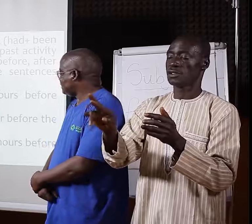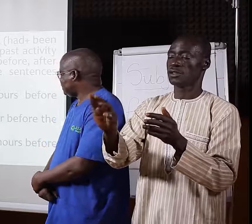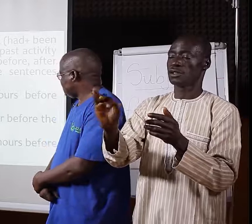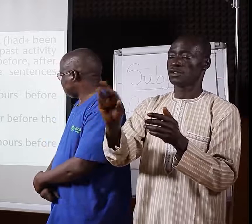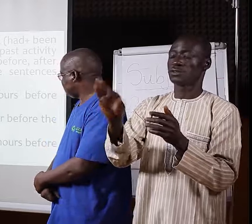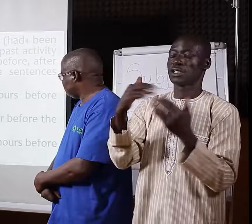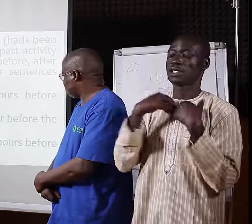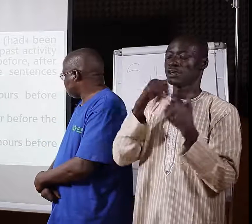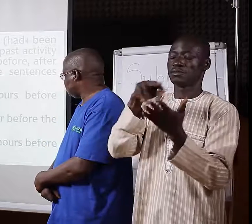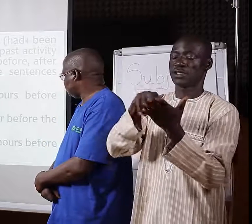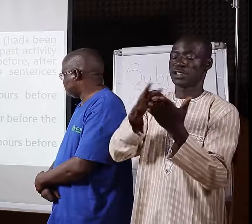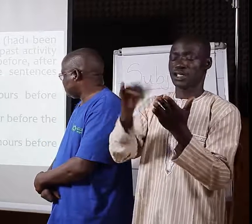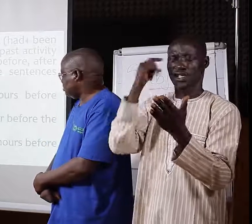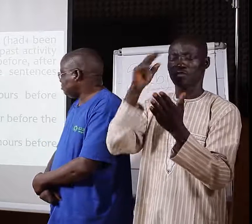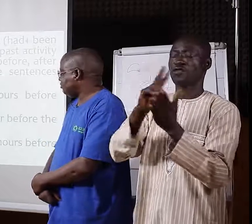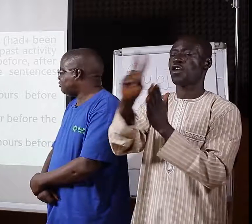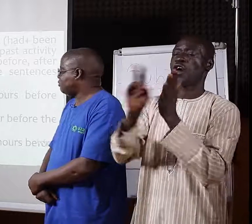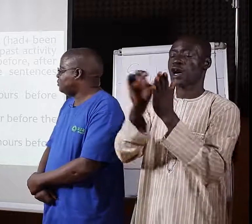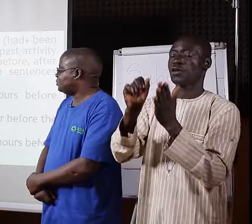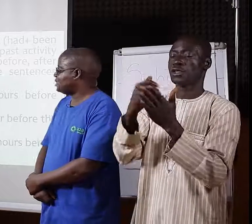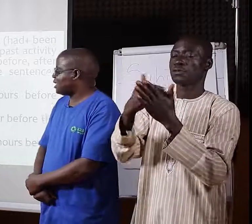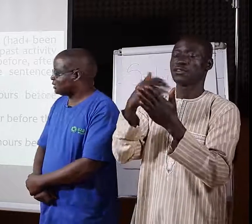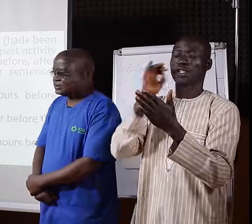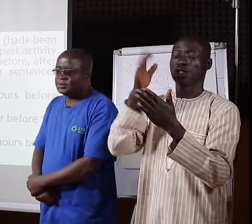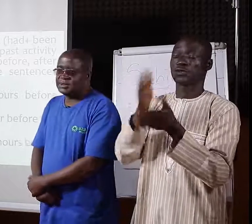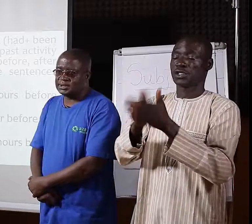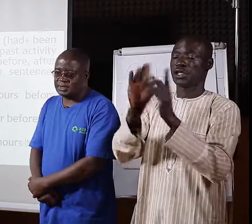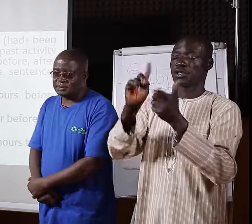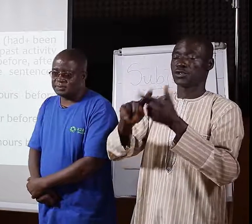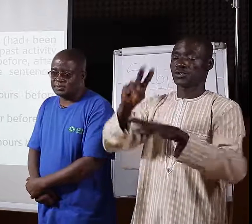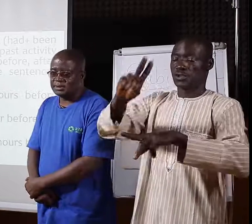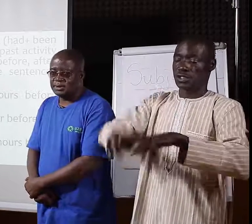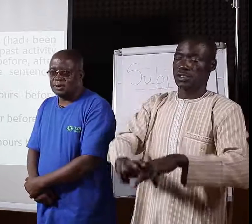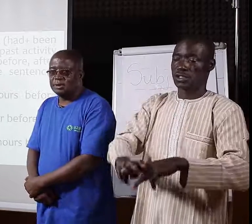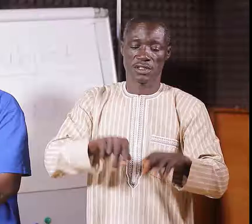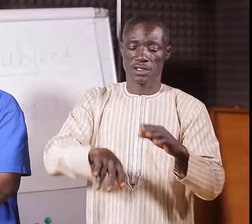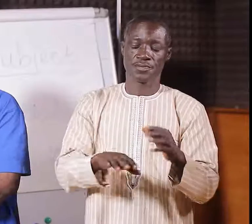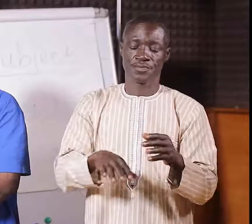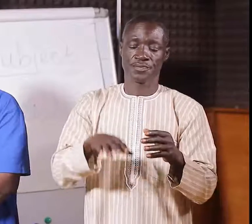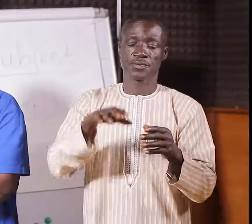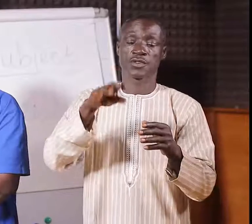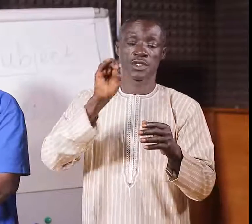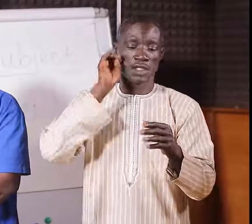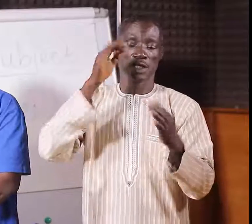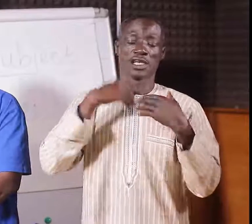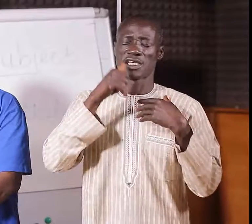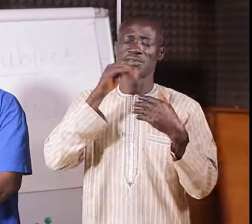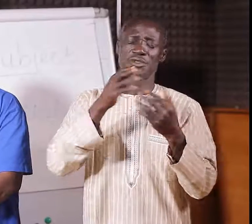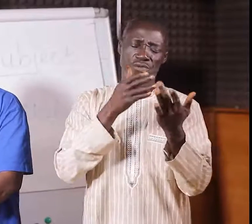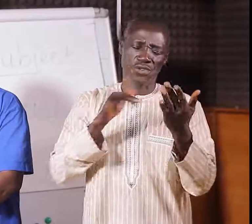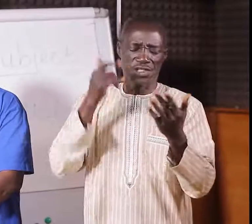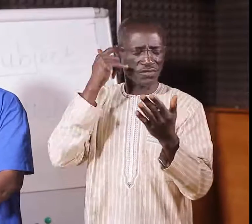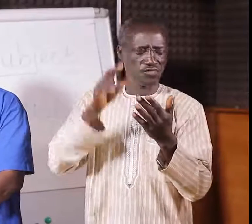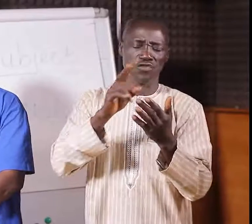been standing for hours before he was asked to sit down. Reuben had been waiting for